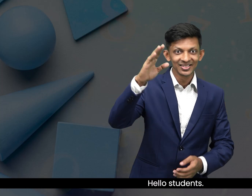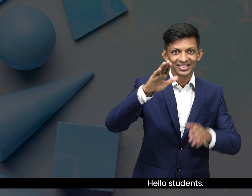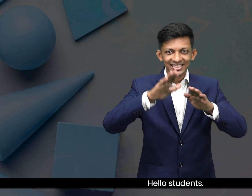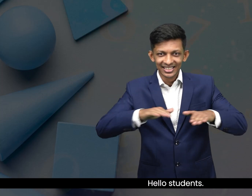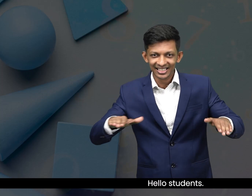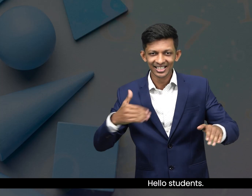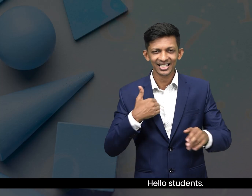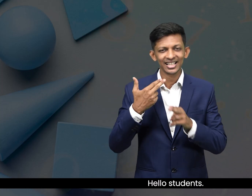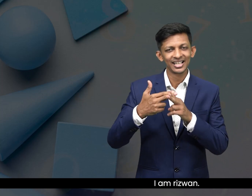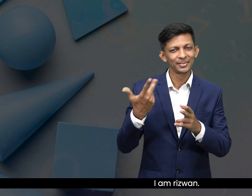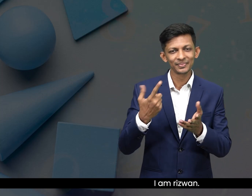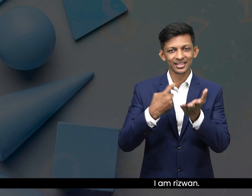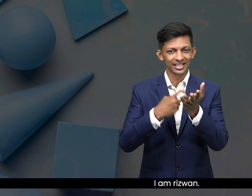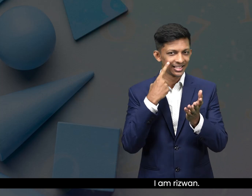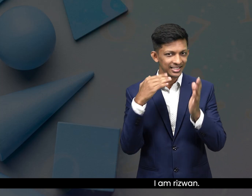Hello students, I am Rizwan.